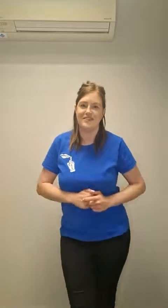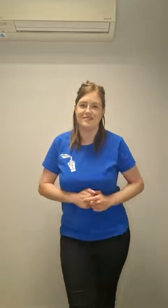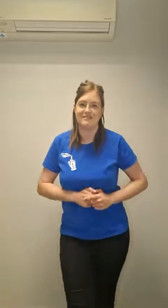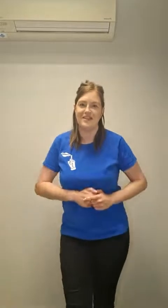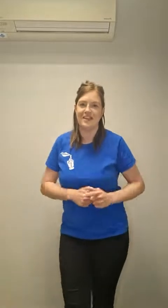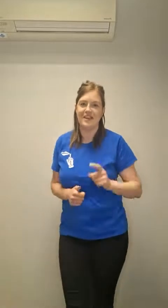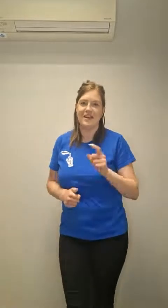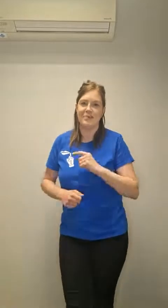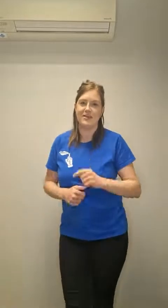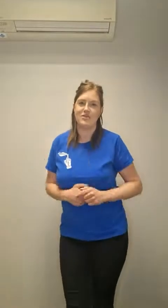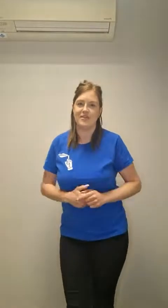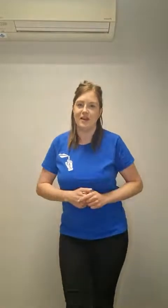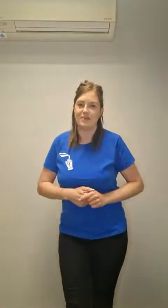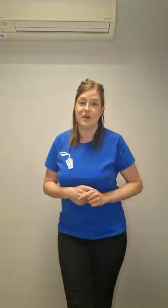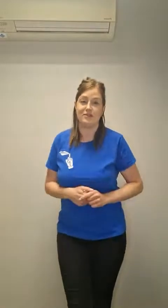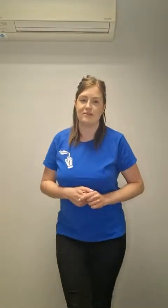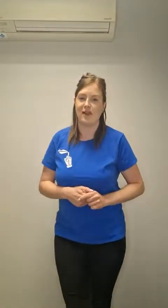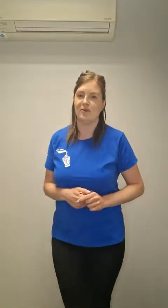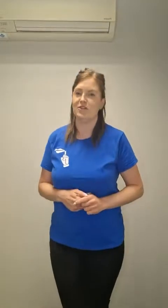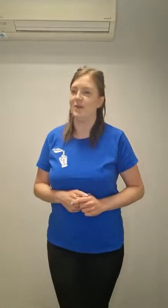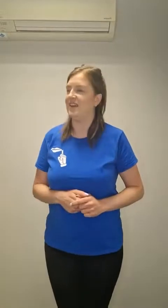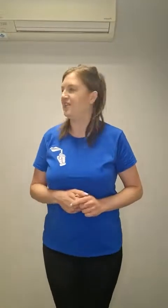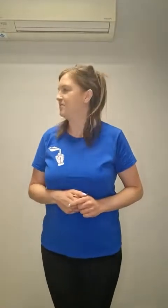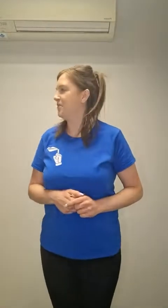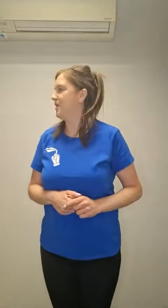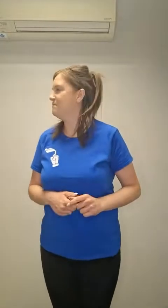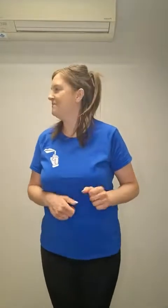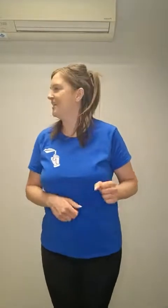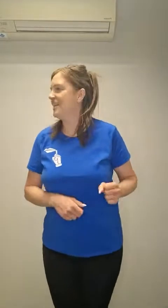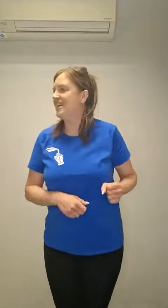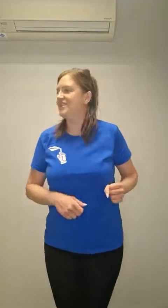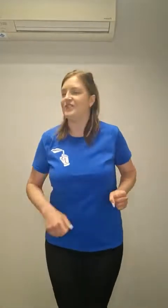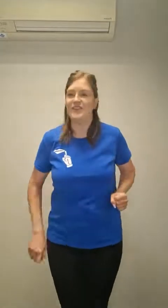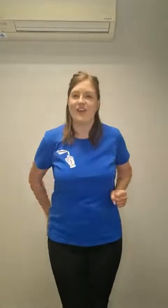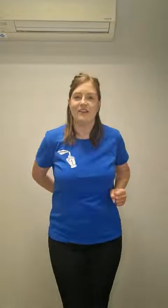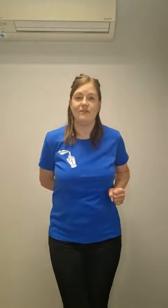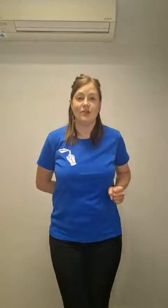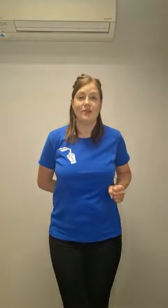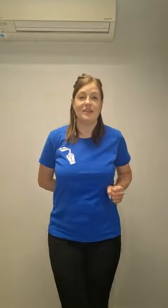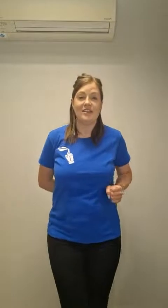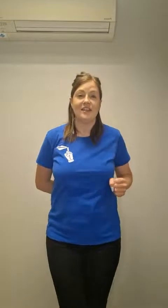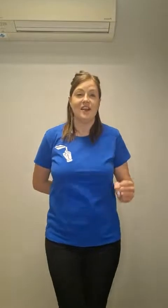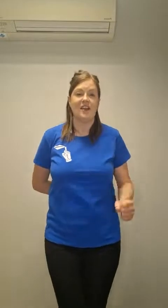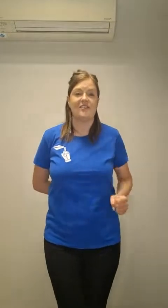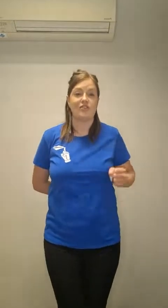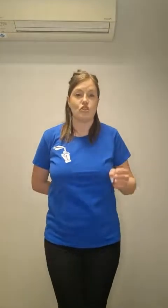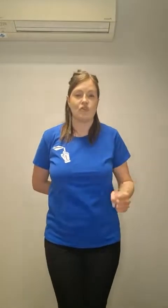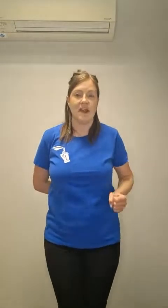with me, I might do a nursery rhyme or two at the end for you. So circling forward, like in for train.